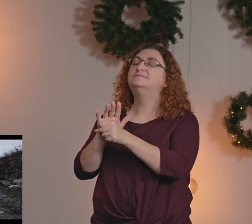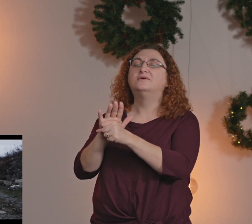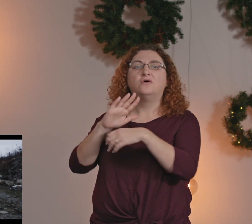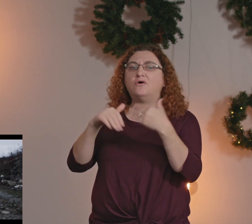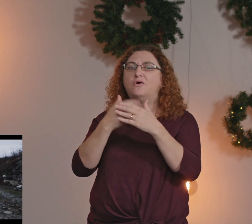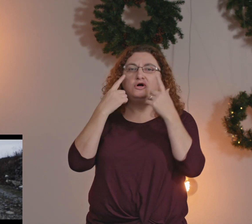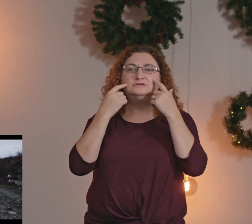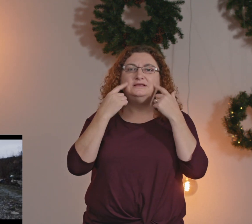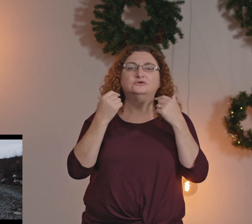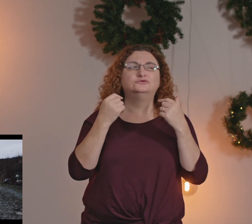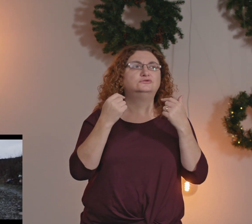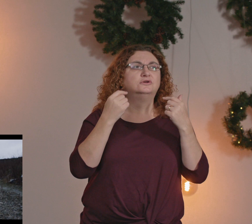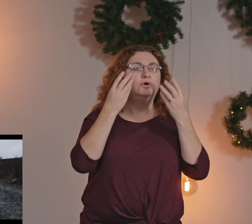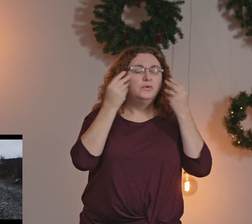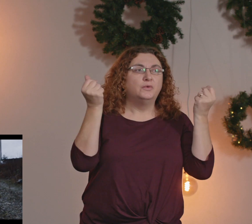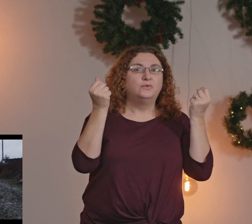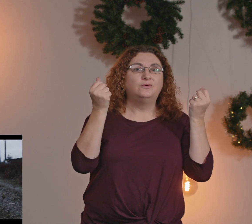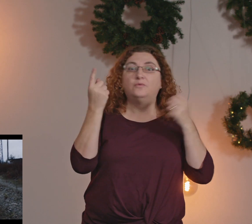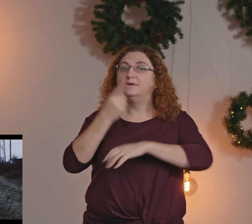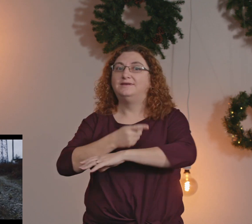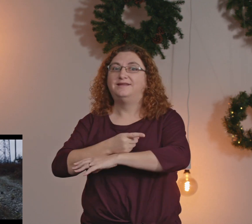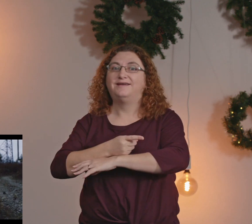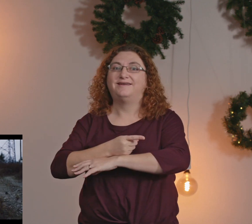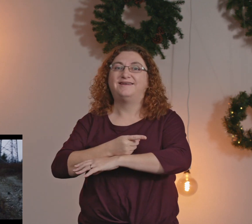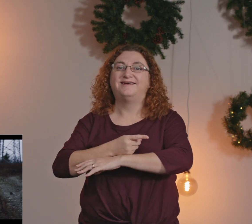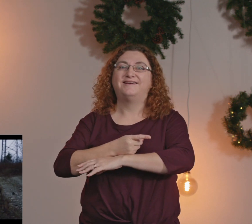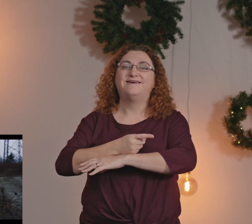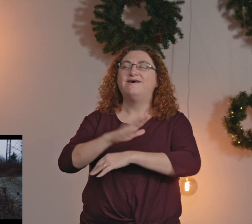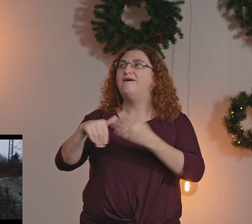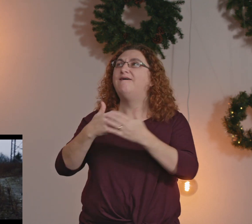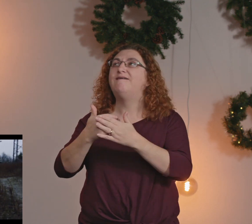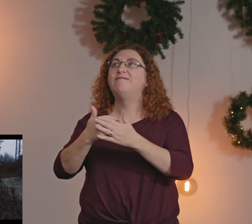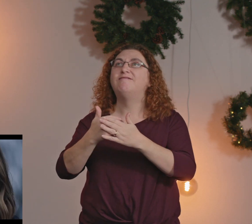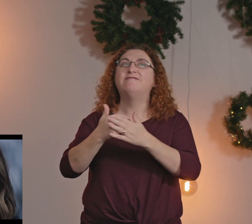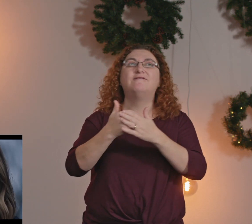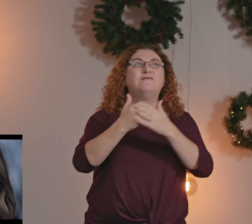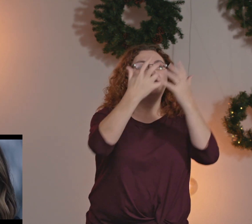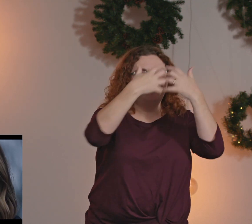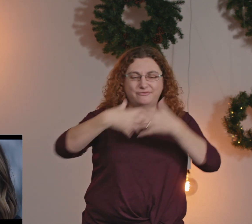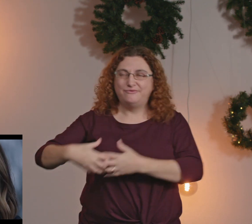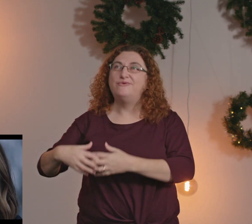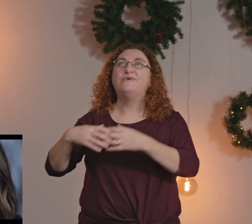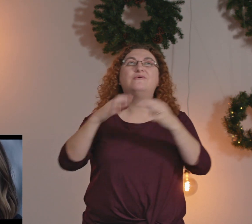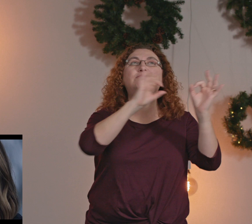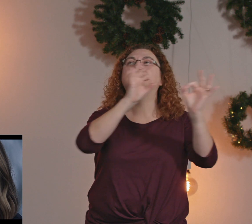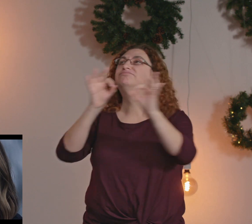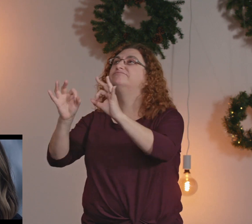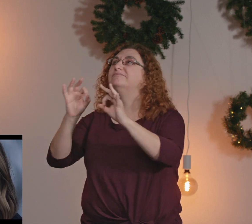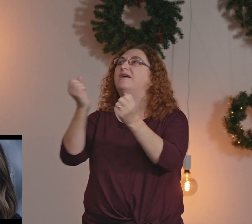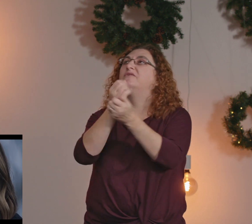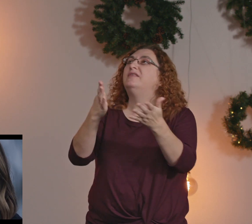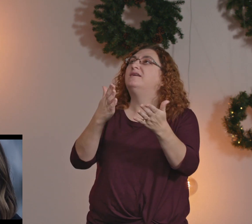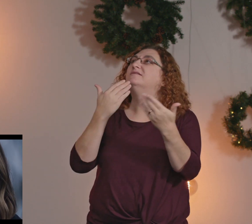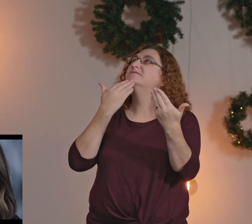away. The promise that one day all will be right and all will be well. We don't have assurance that our plans will work out,